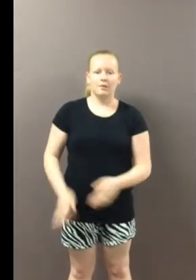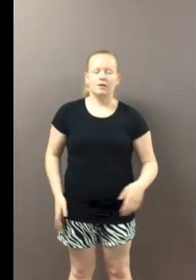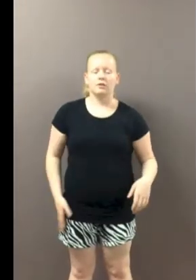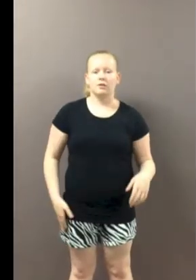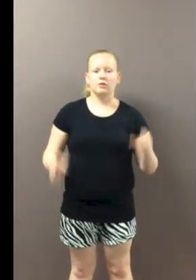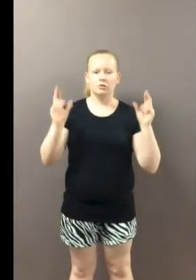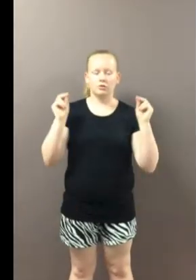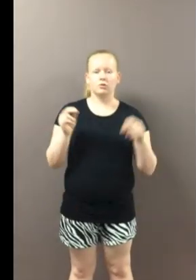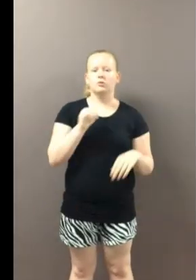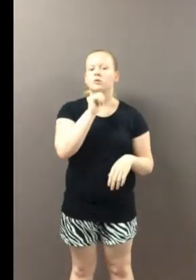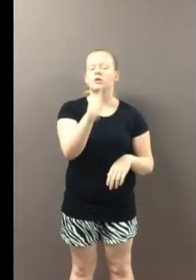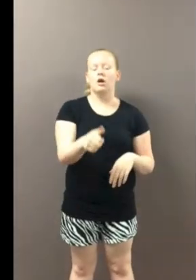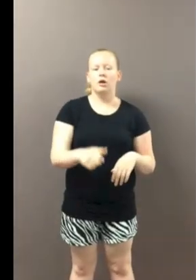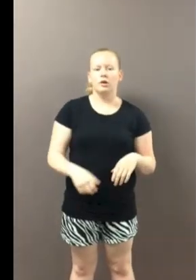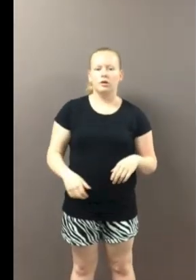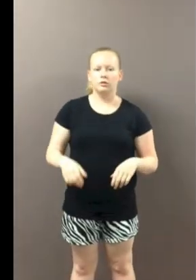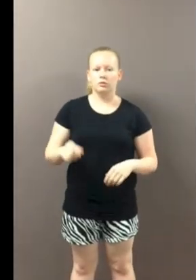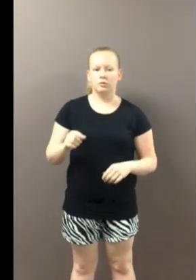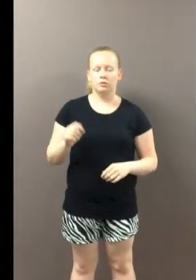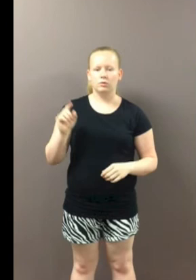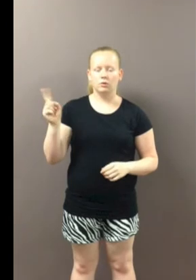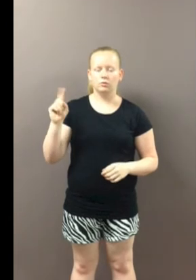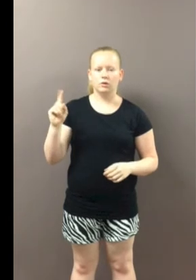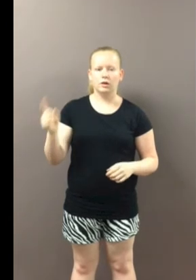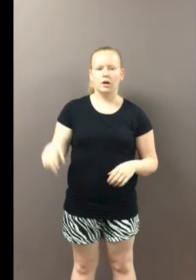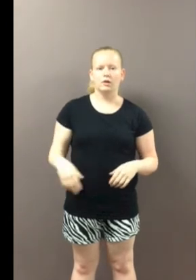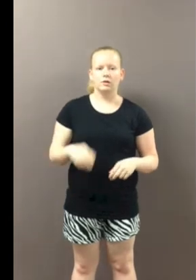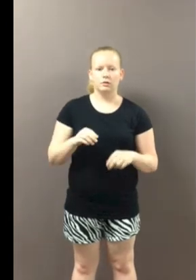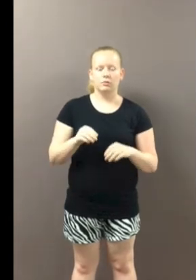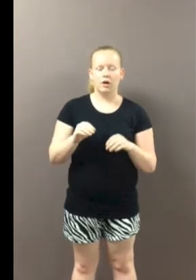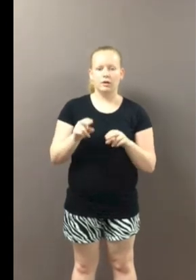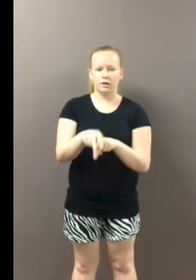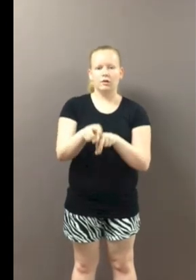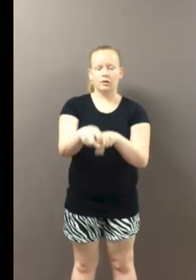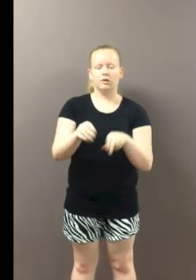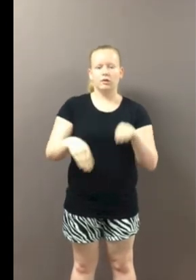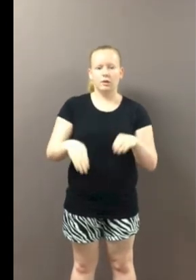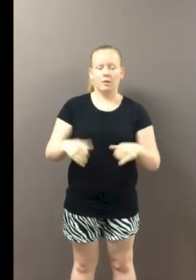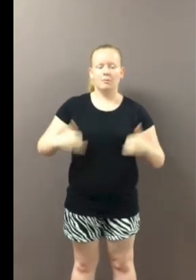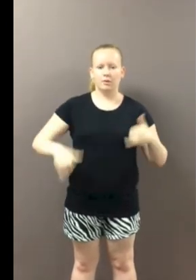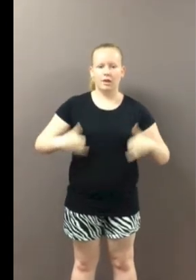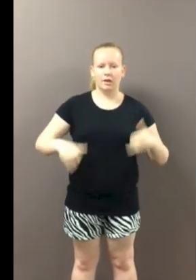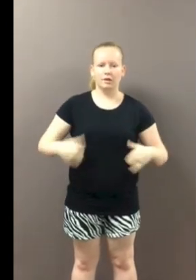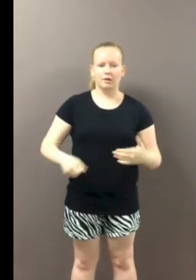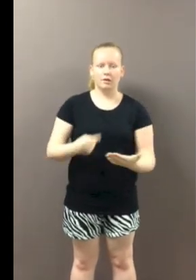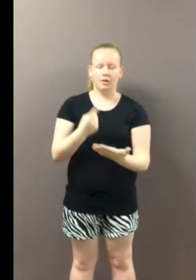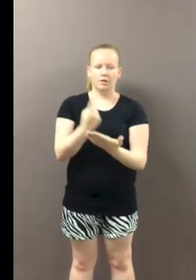Puppies don't always want to run and dig and play. Sometimes they just want to